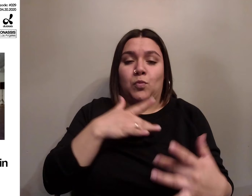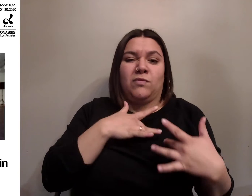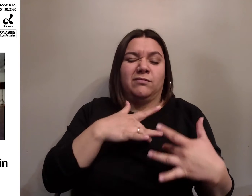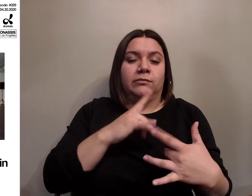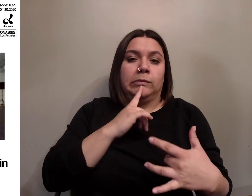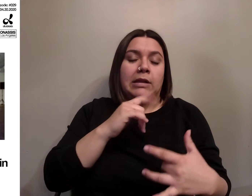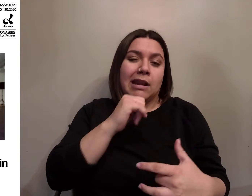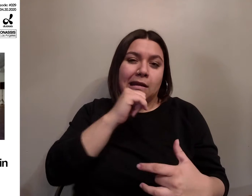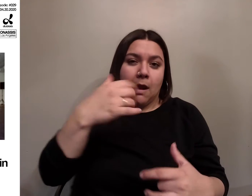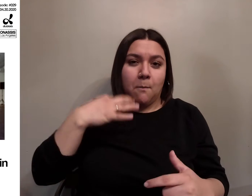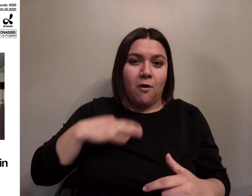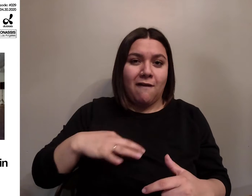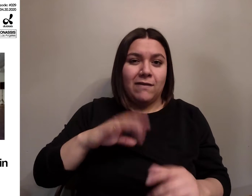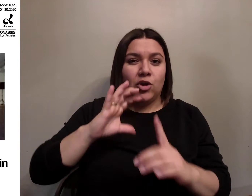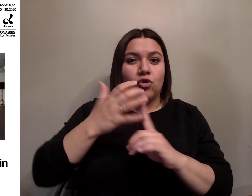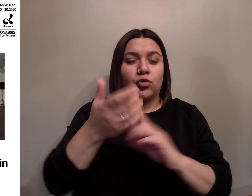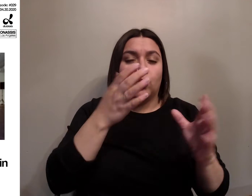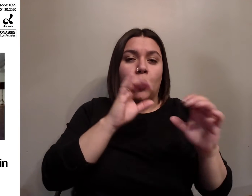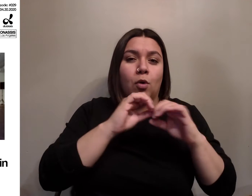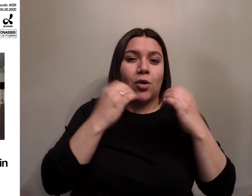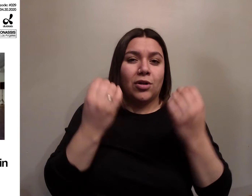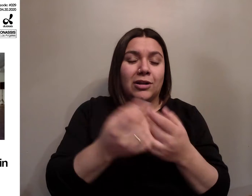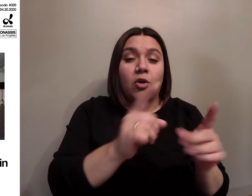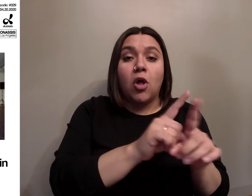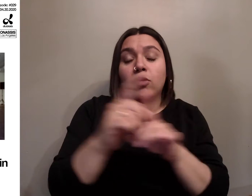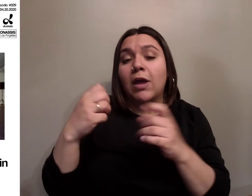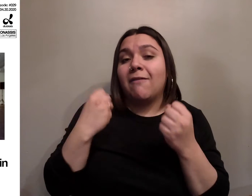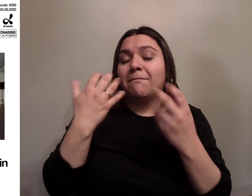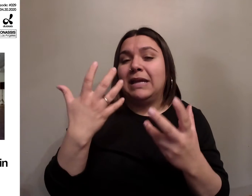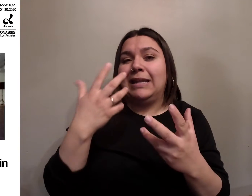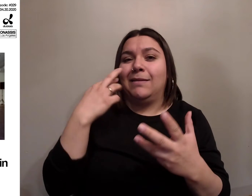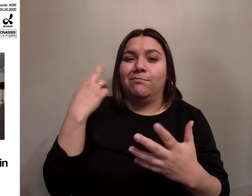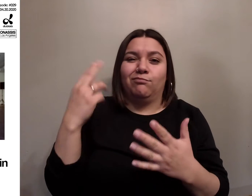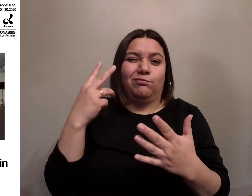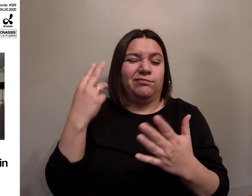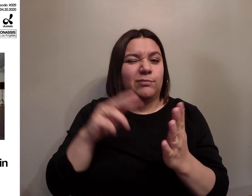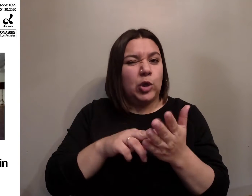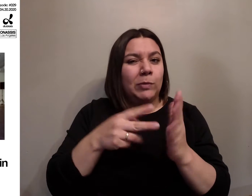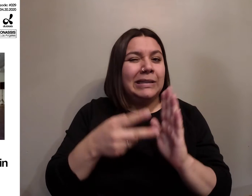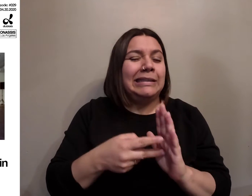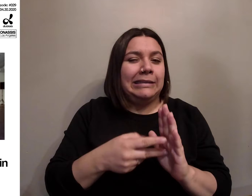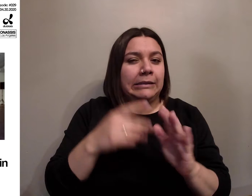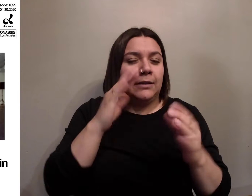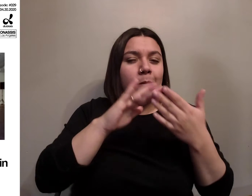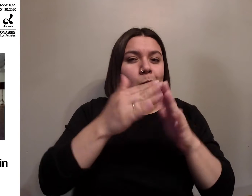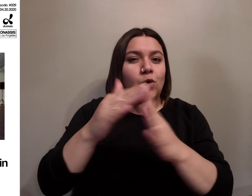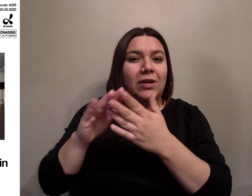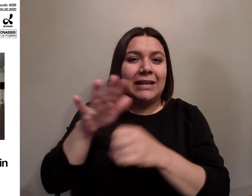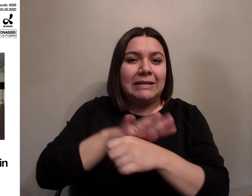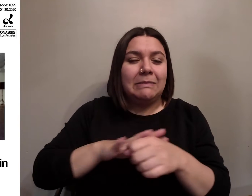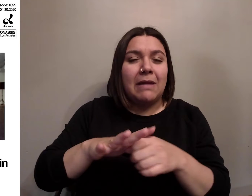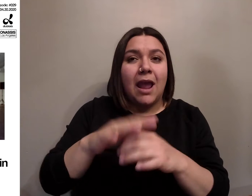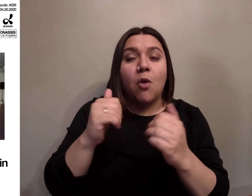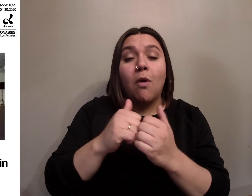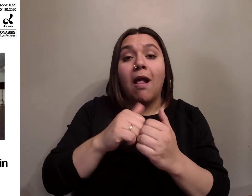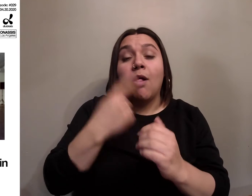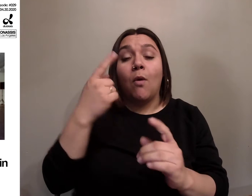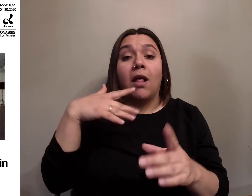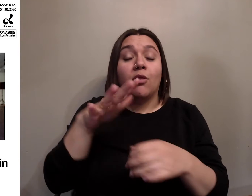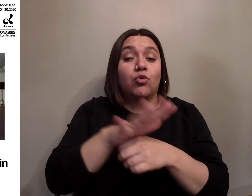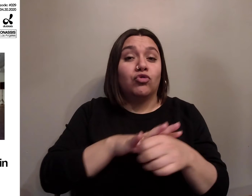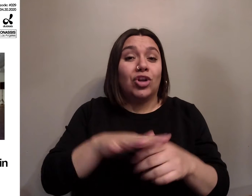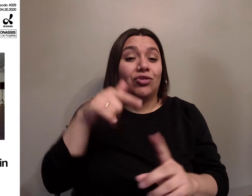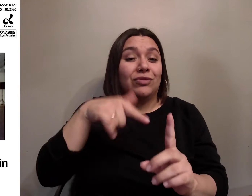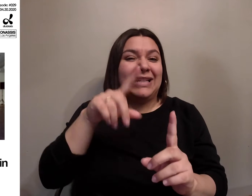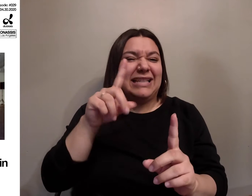nonprofit cultural organization, but we're also a multi-purpose community space with a central location in downtown